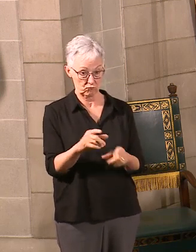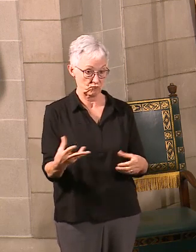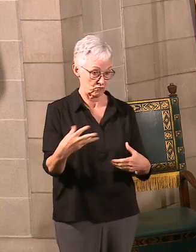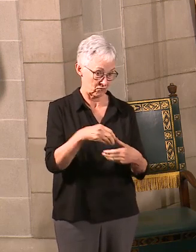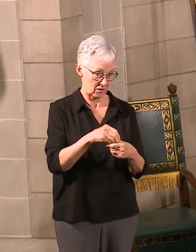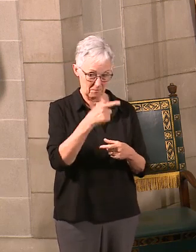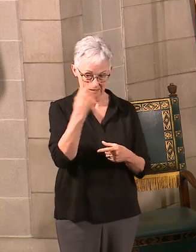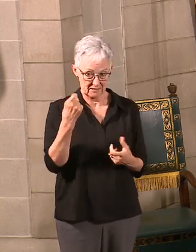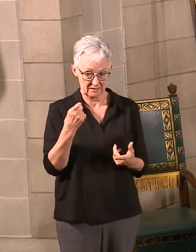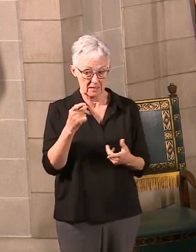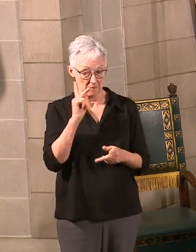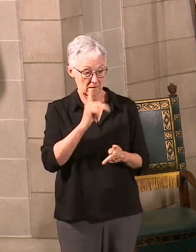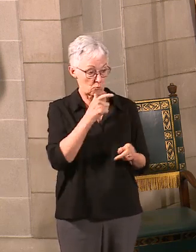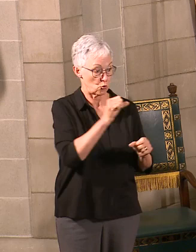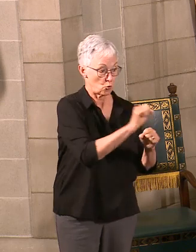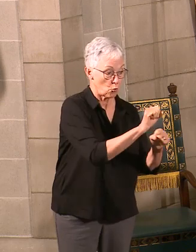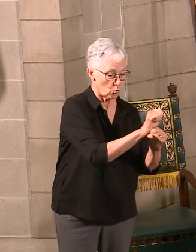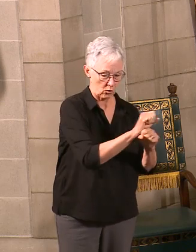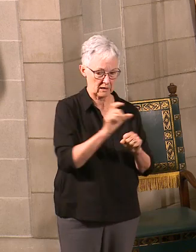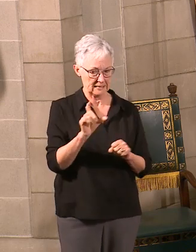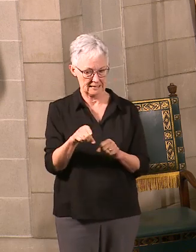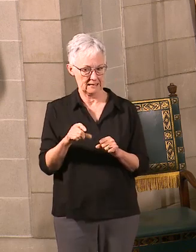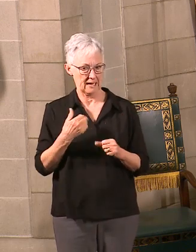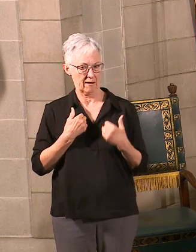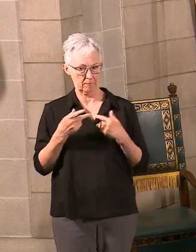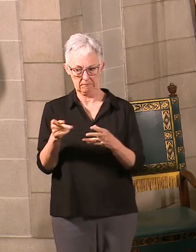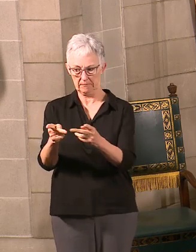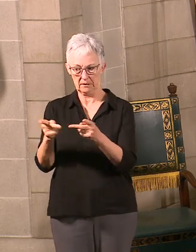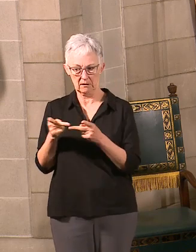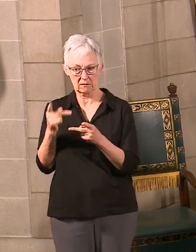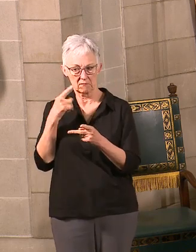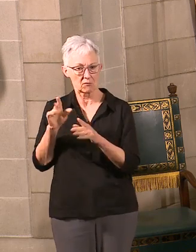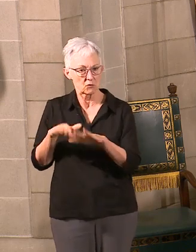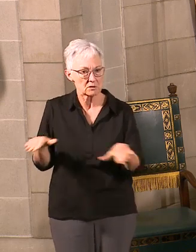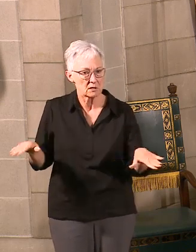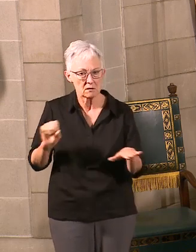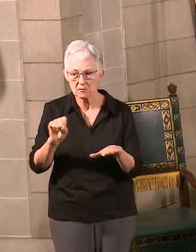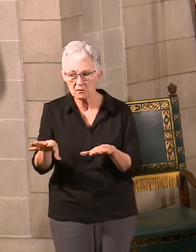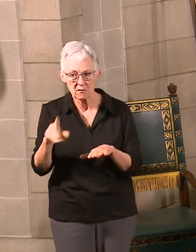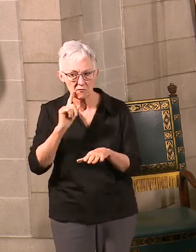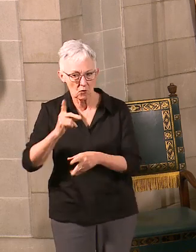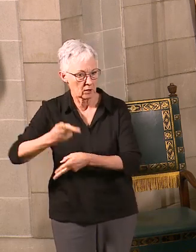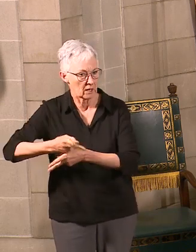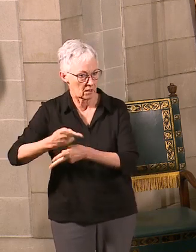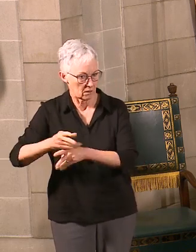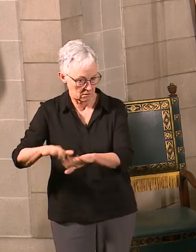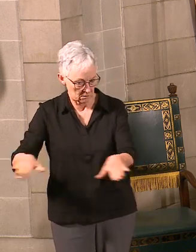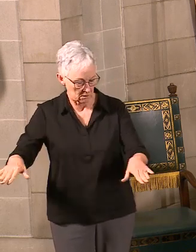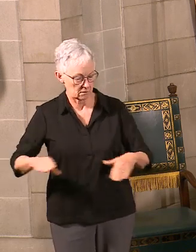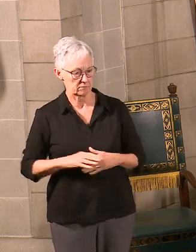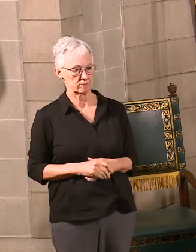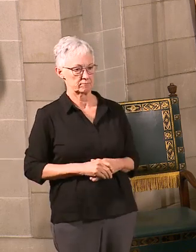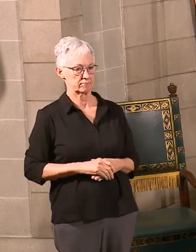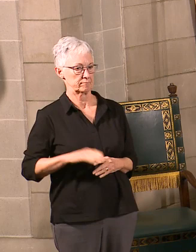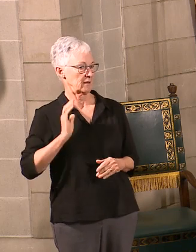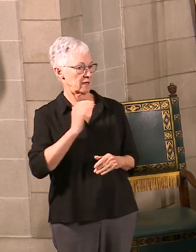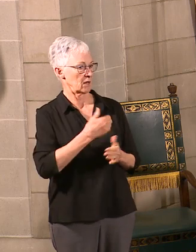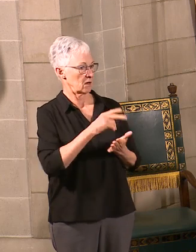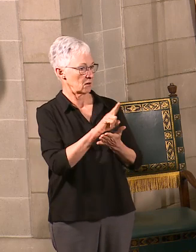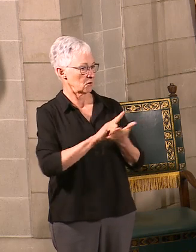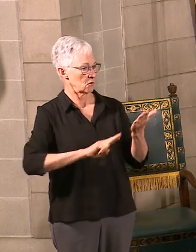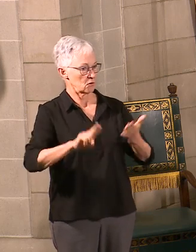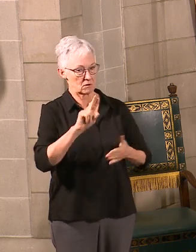going forward. And finally, I'd just like to say there are other resources available through our University of Nebraska website,